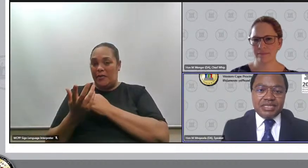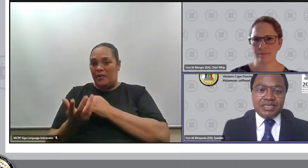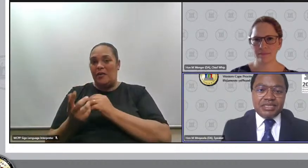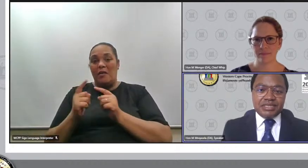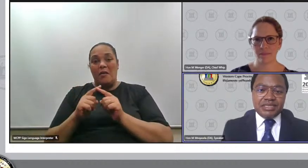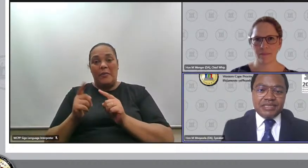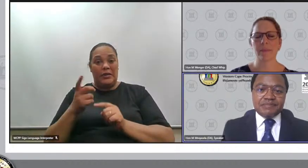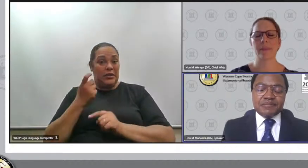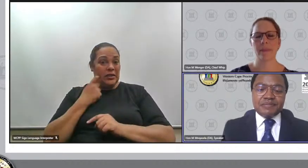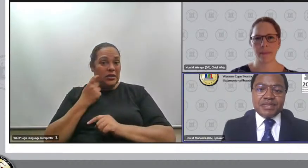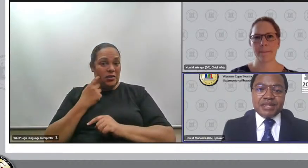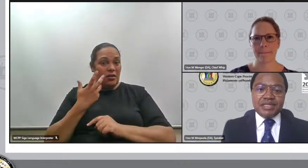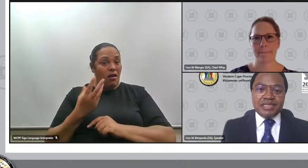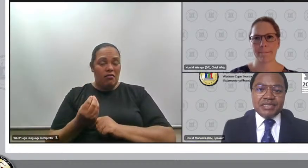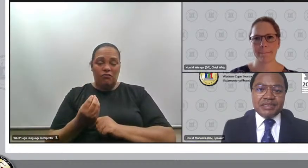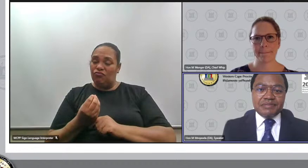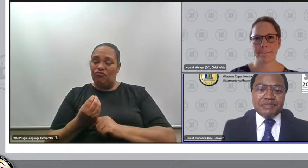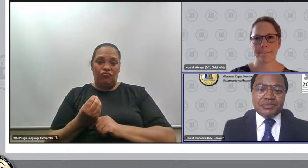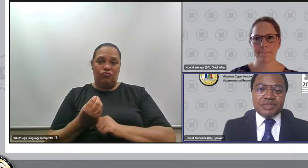been an easy,